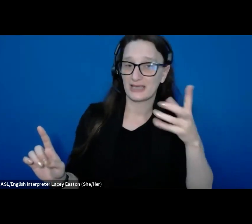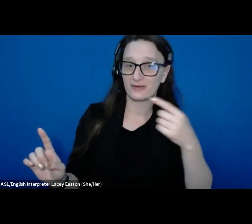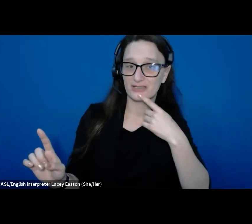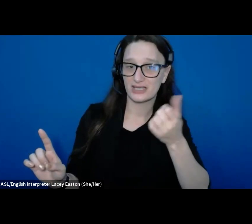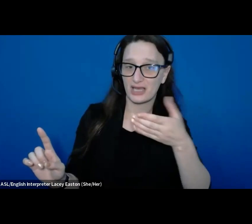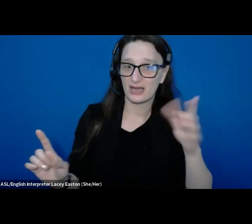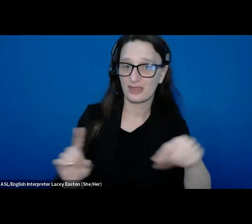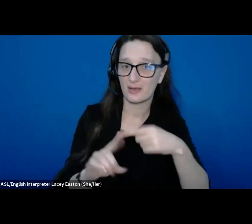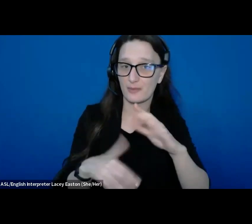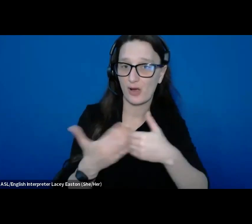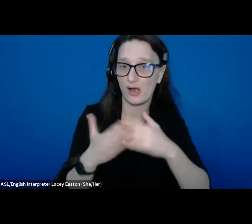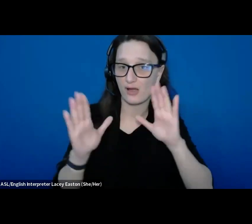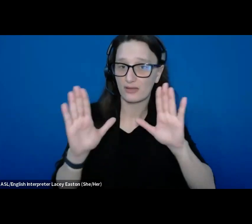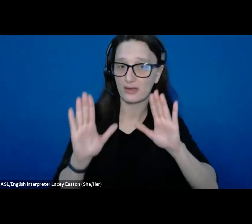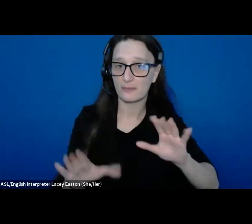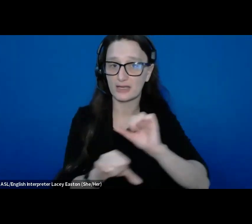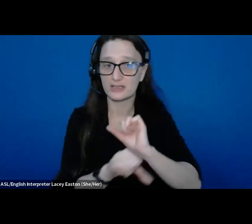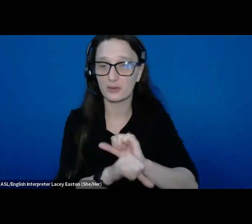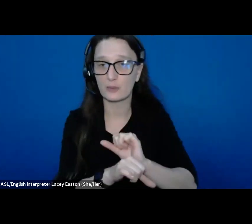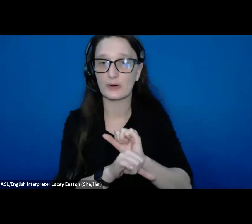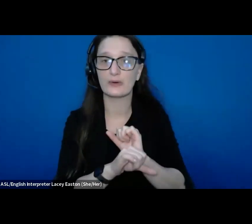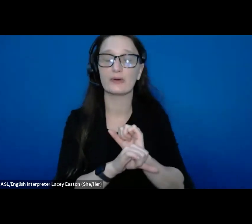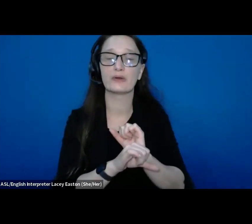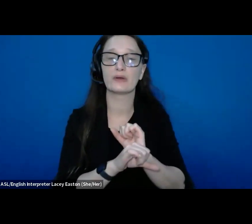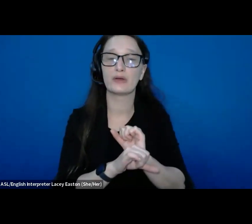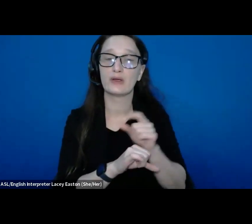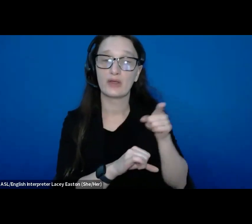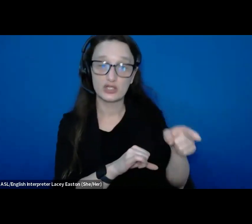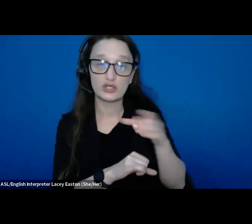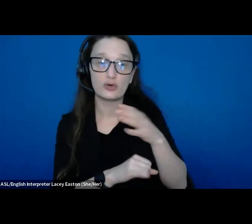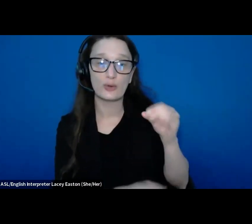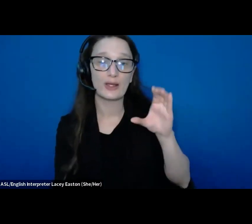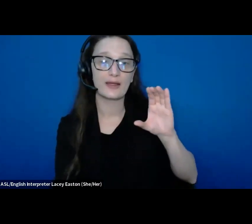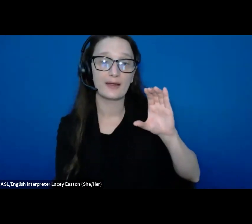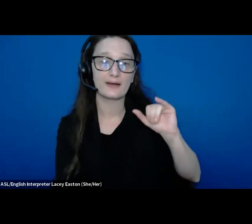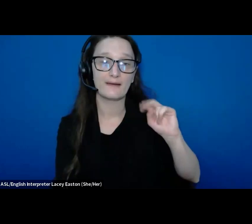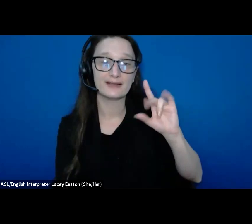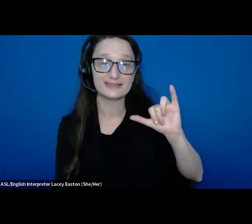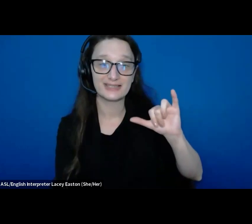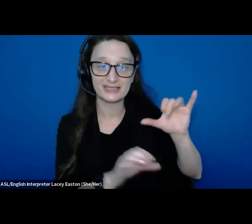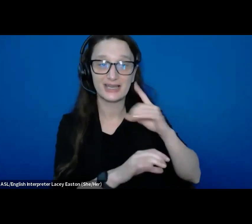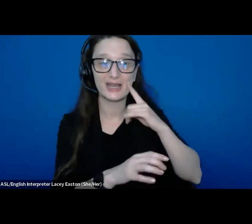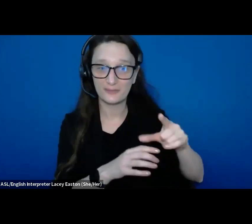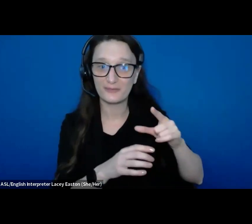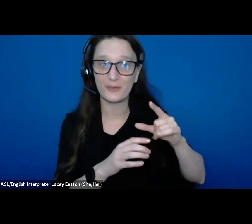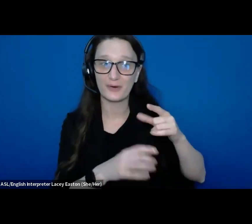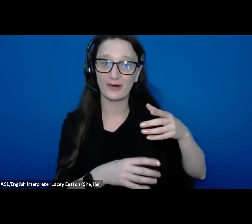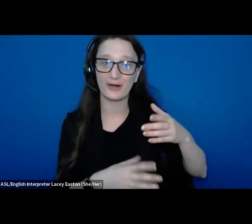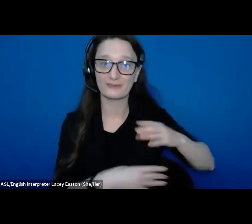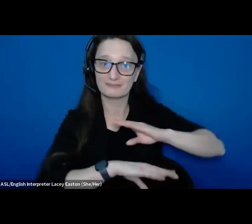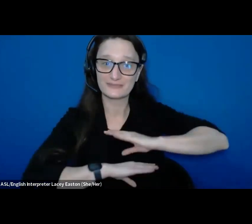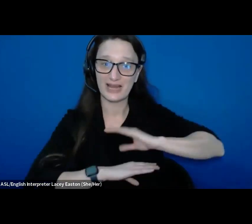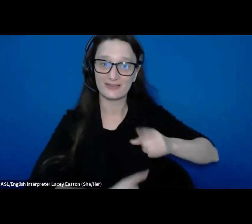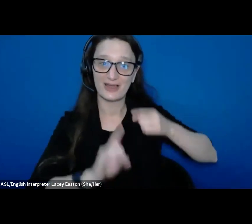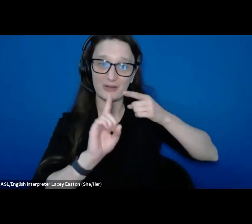the amazing work that both you and previously Cindy did to get our numbers they did not. up the trajectory that they're at right now? They did